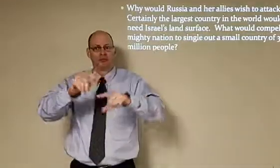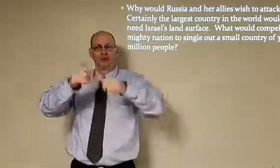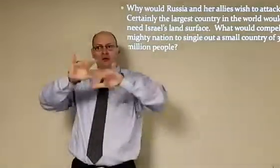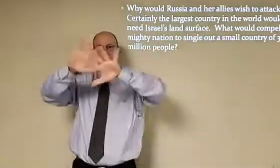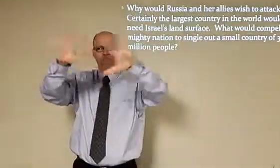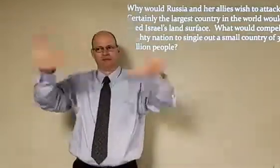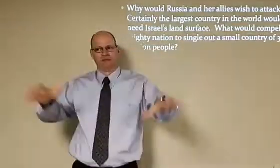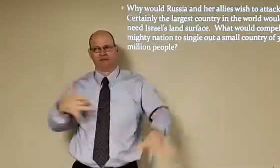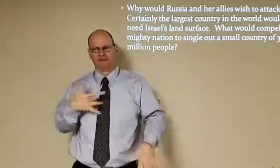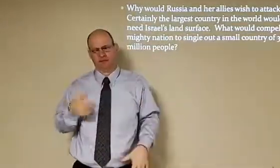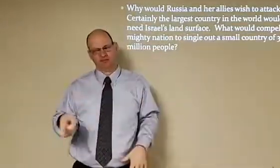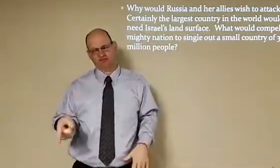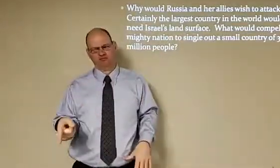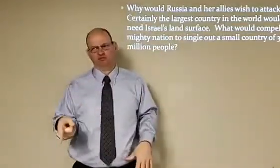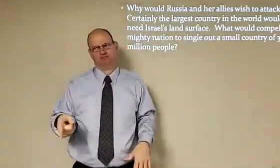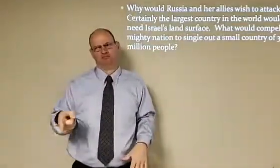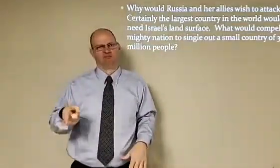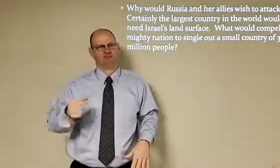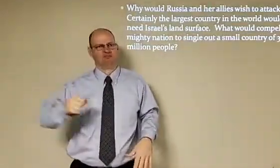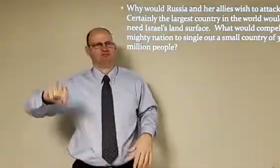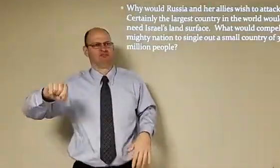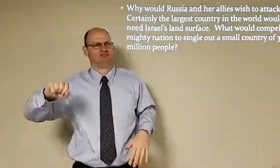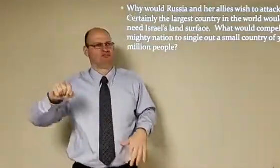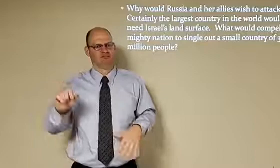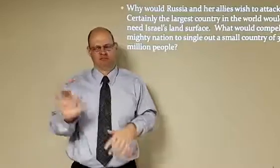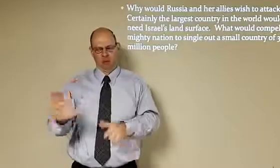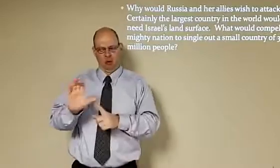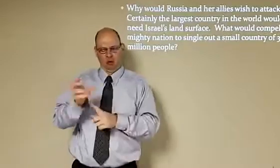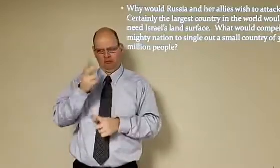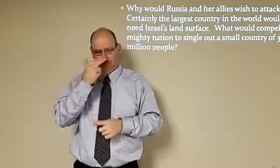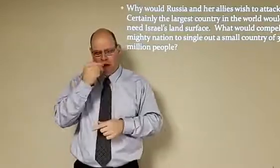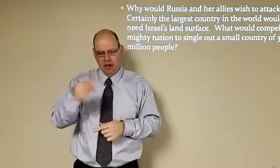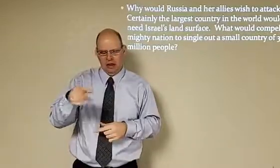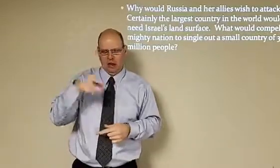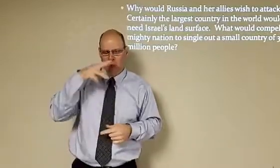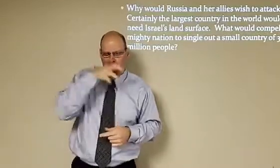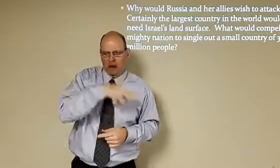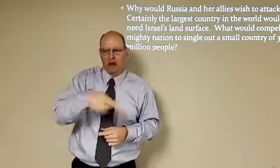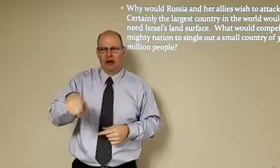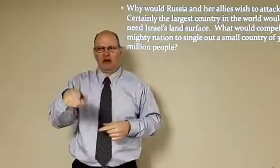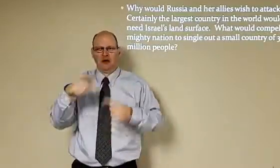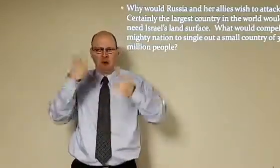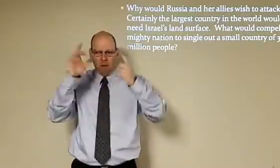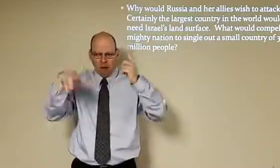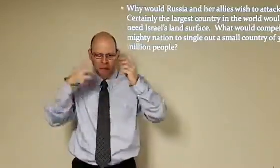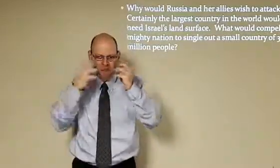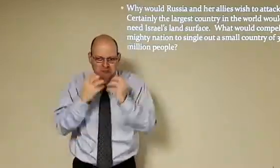them to behave that way? Why would they be so resilient,